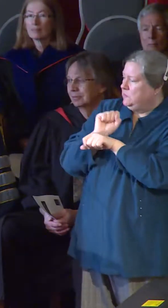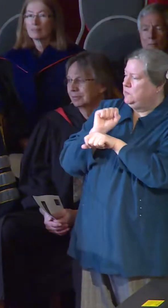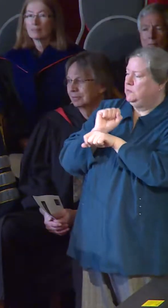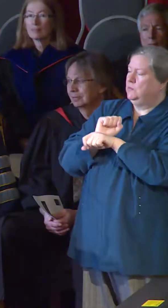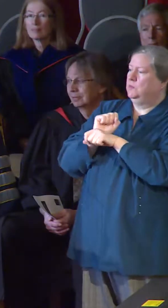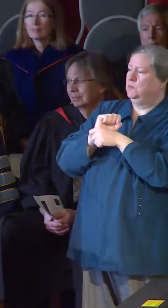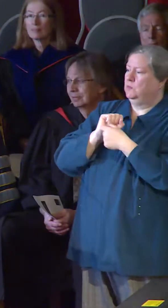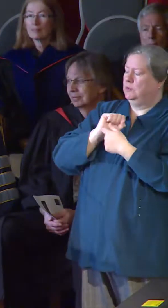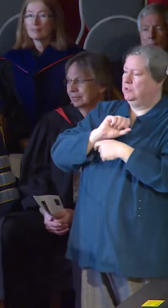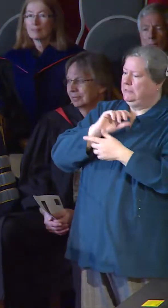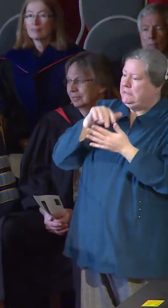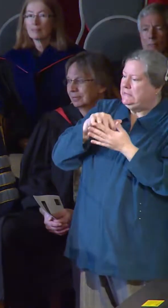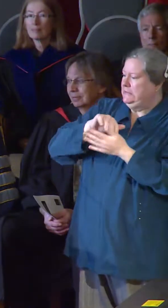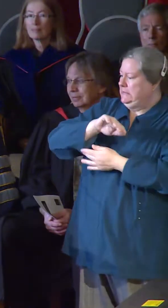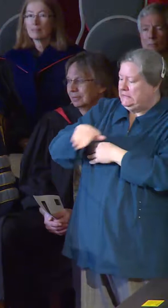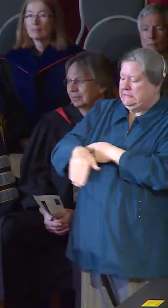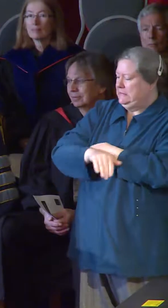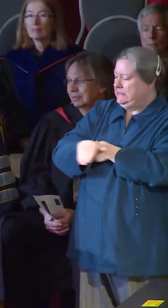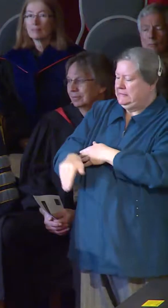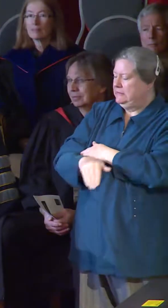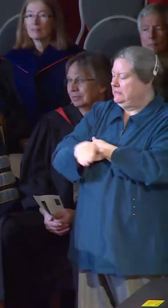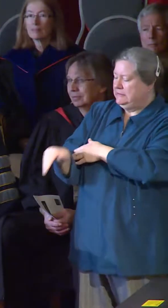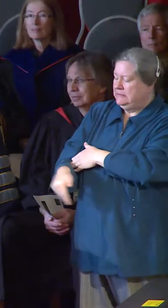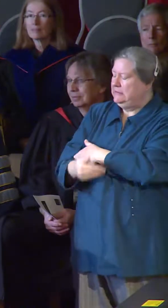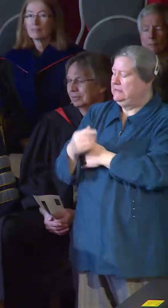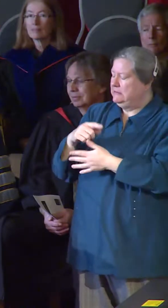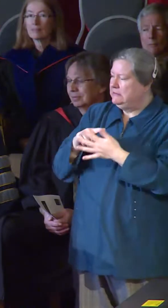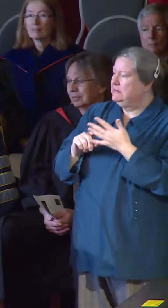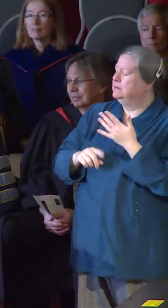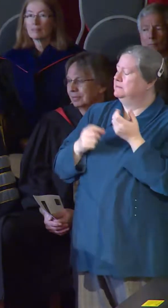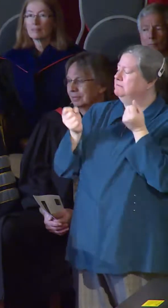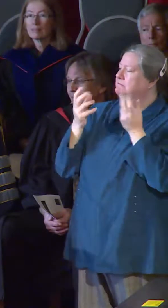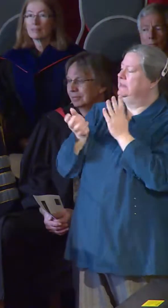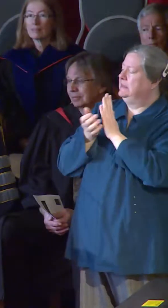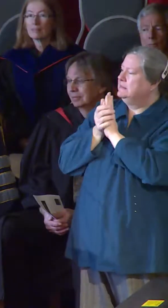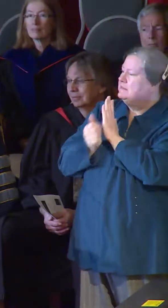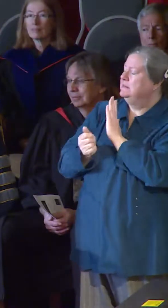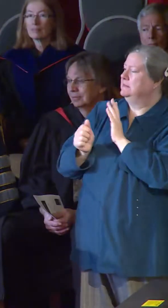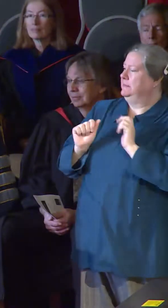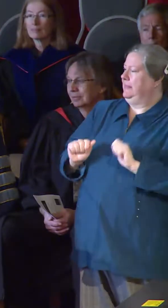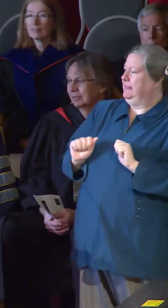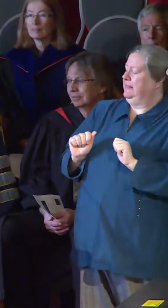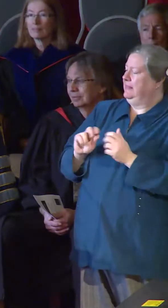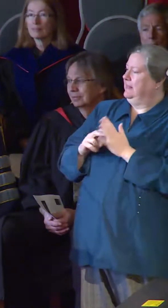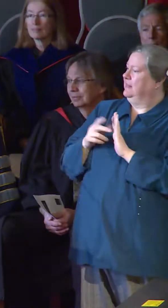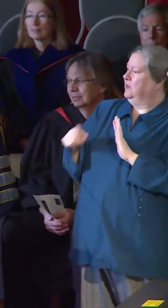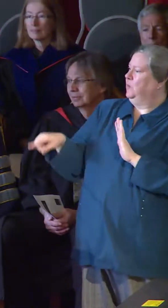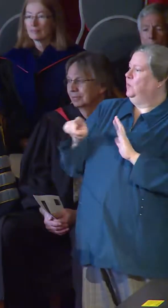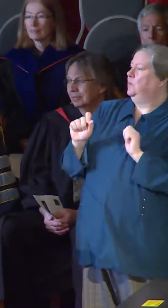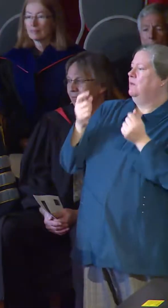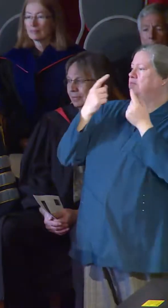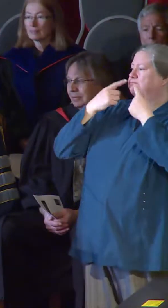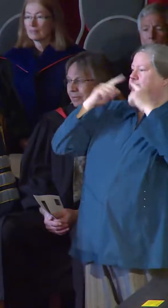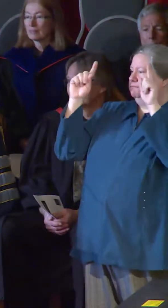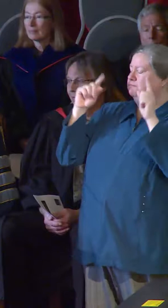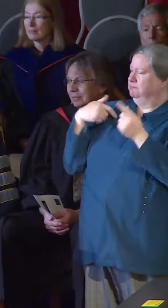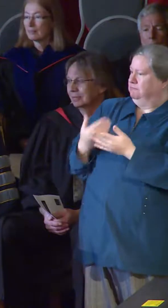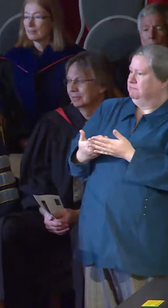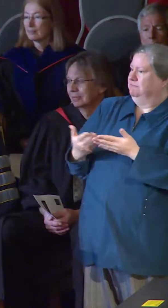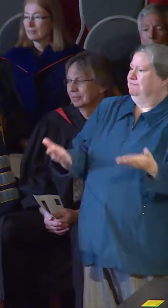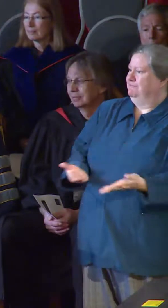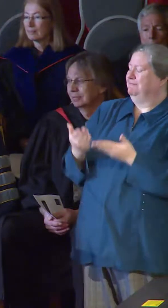in late nights, and to show the many other attributes that have allowed you to be successful and to arrive at